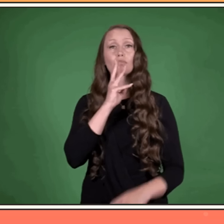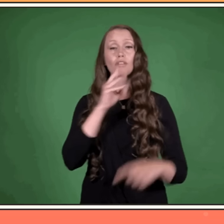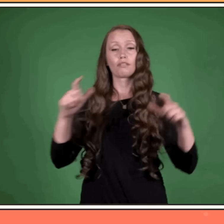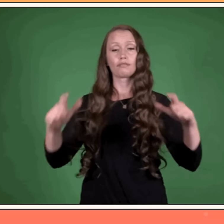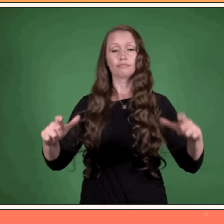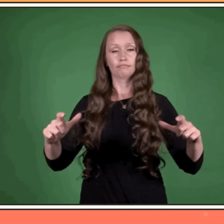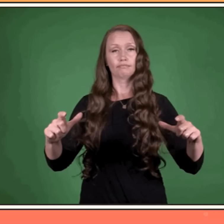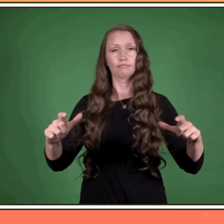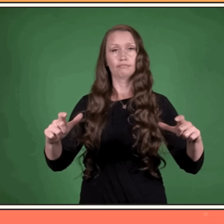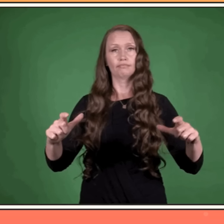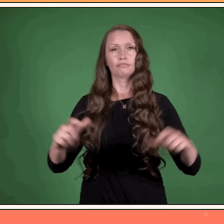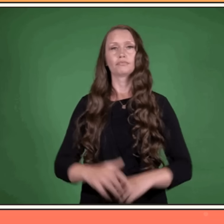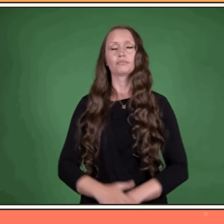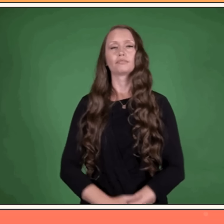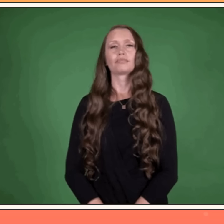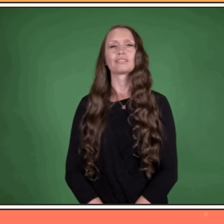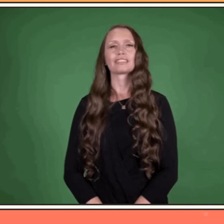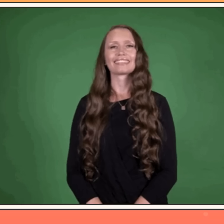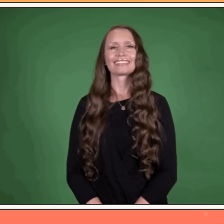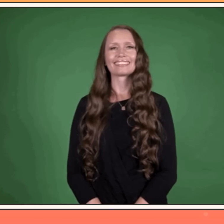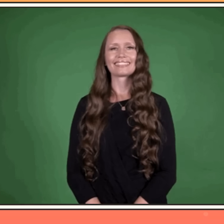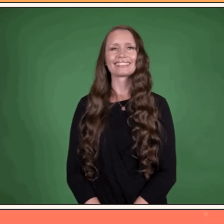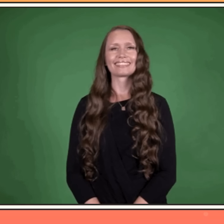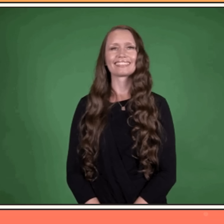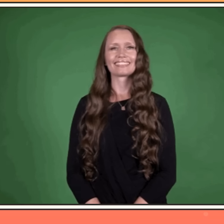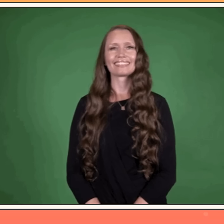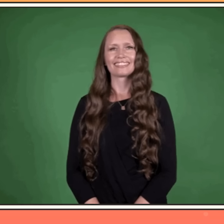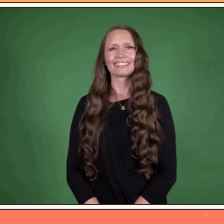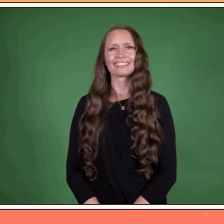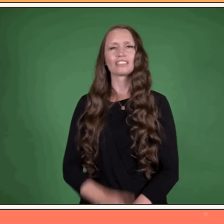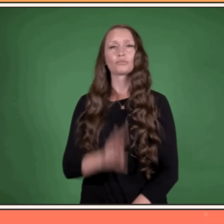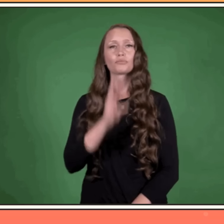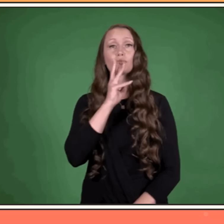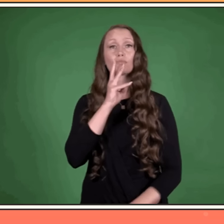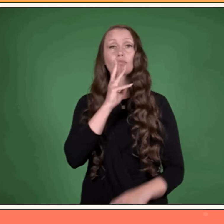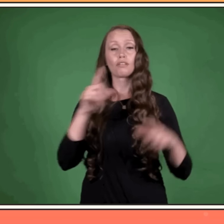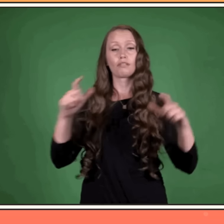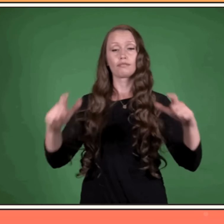Calm, fresh water, perfect for a summer dock.